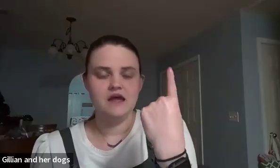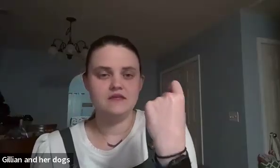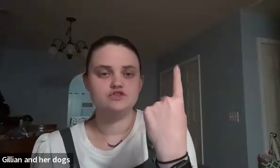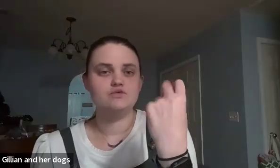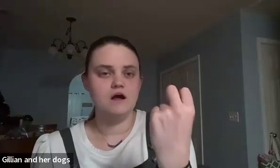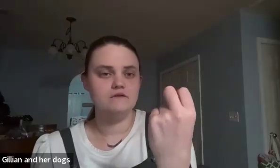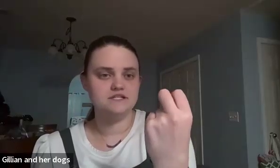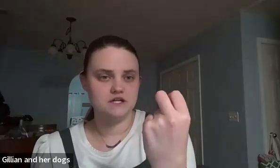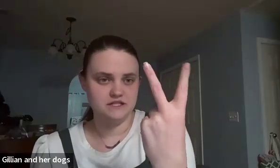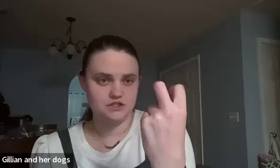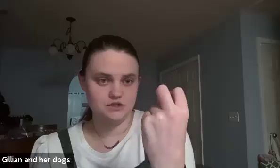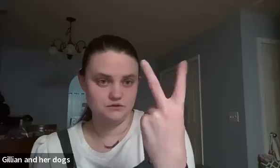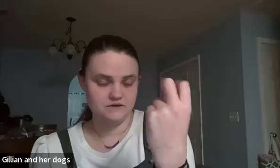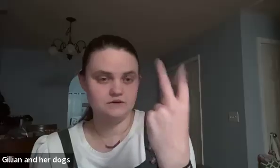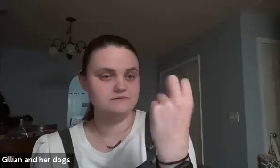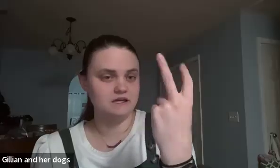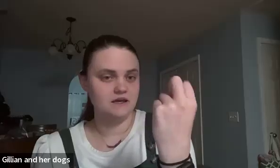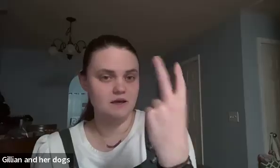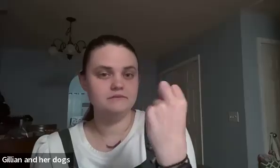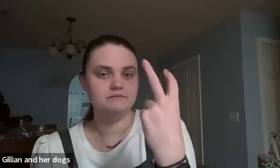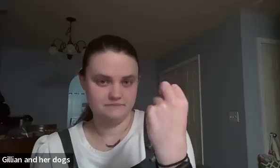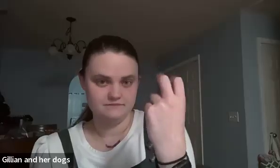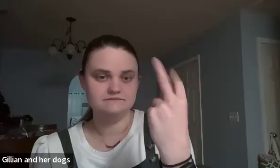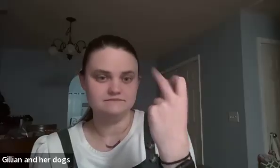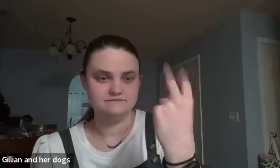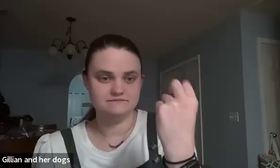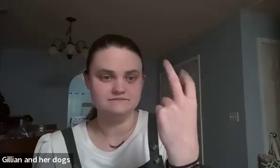And then 12 is going to be two fingers flicking up.